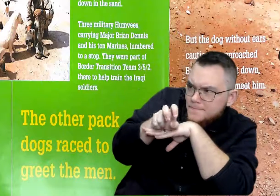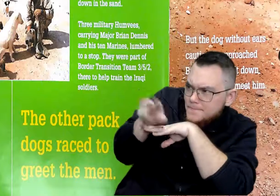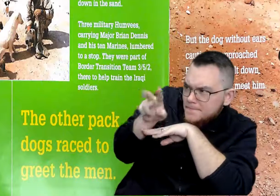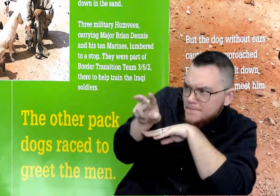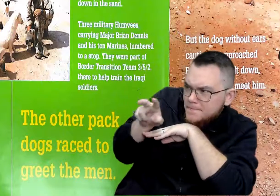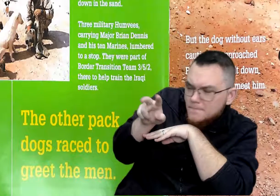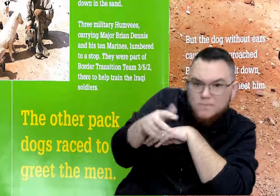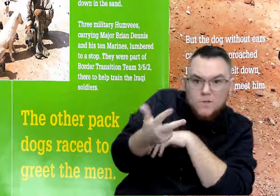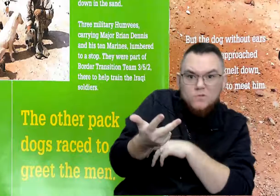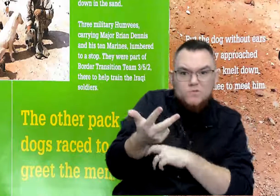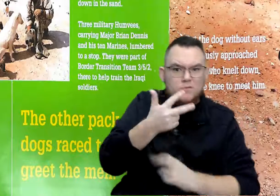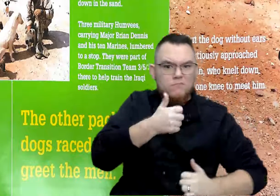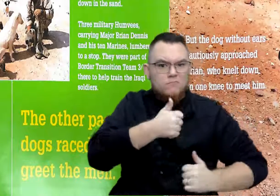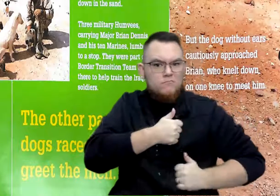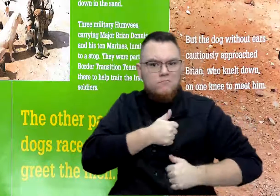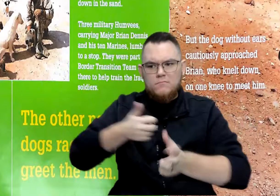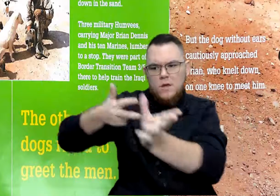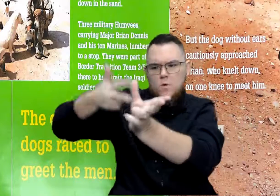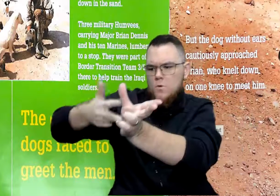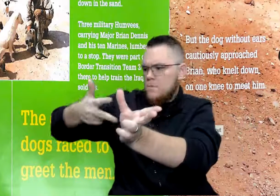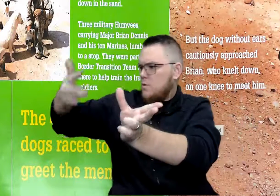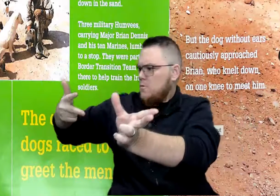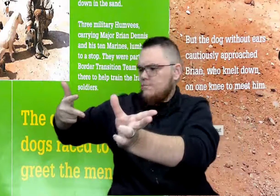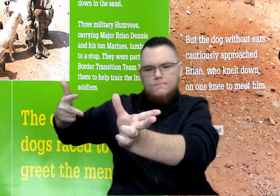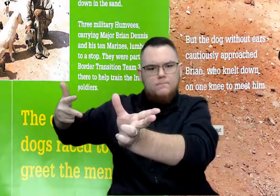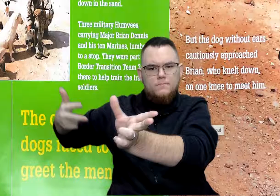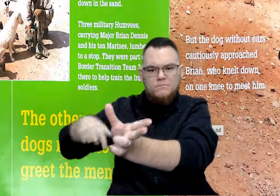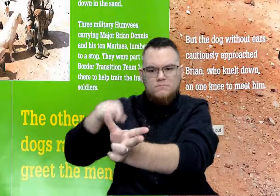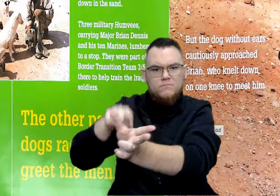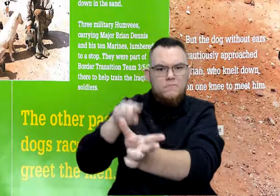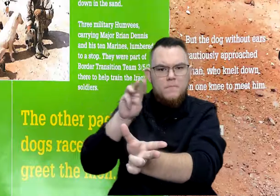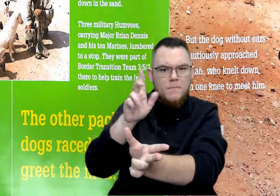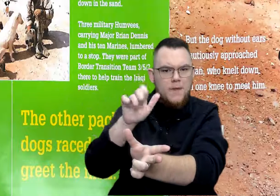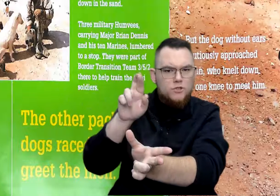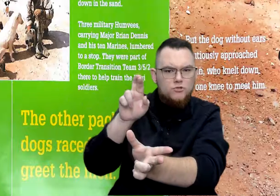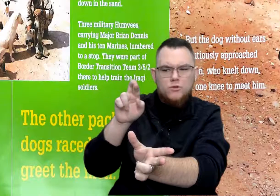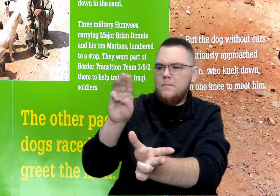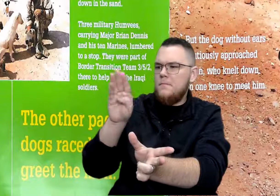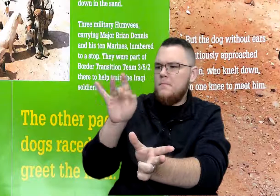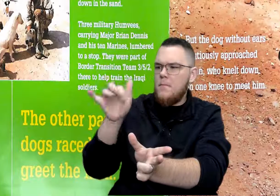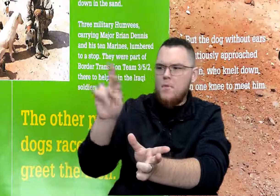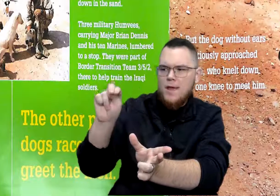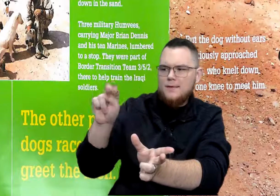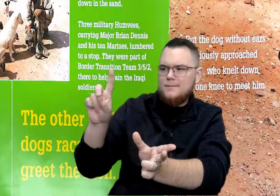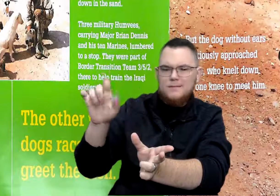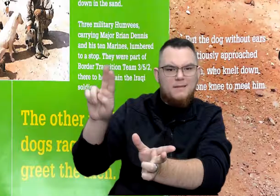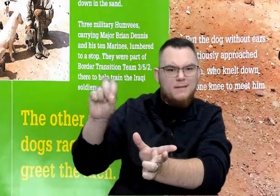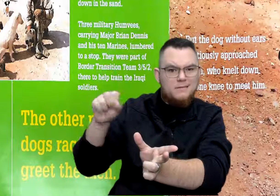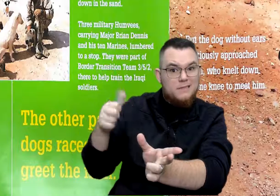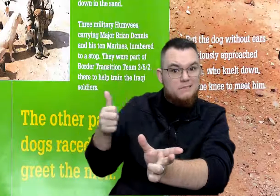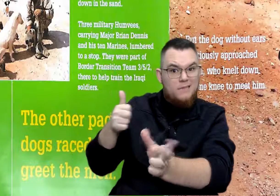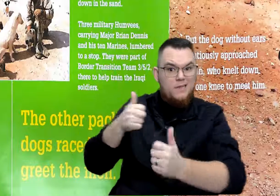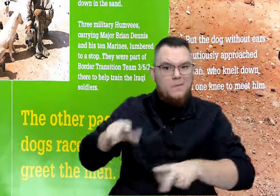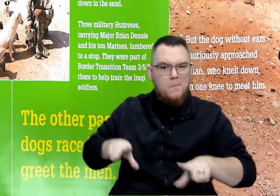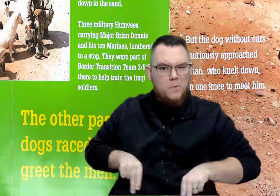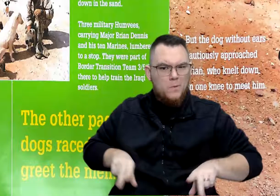3 military Humvees, carrying Major Brian Dennis and his 10 Marines, lumbered to a stop.